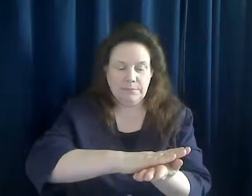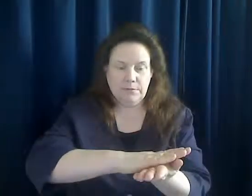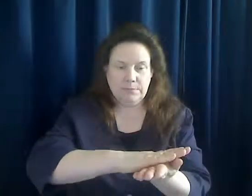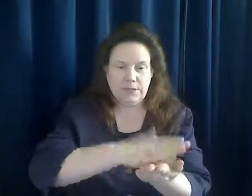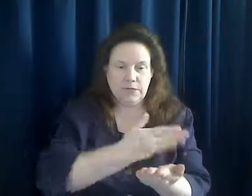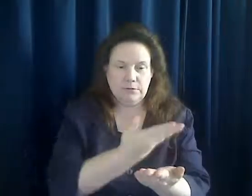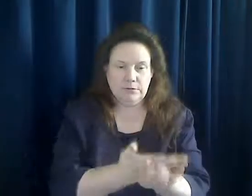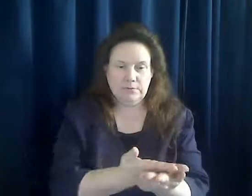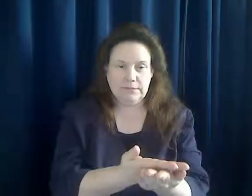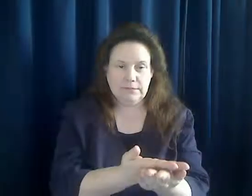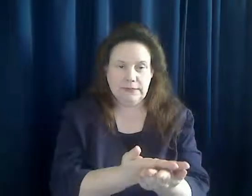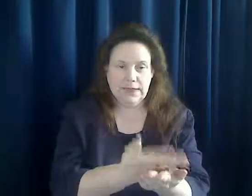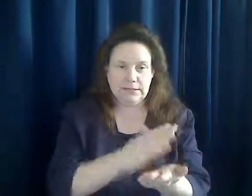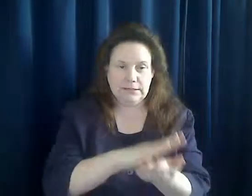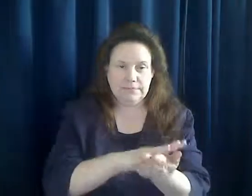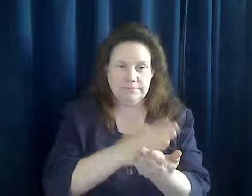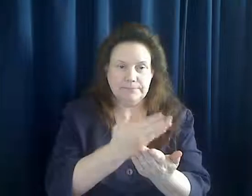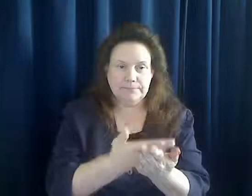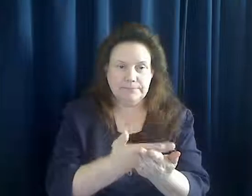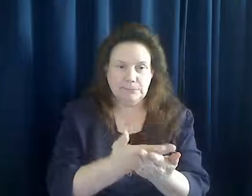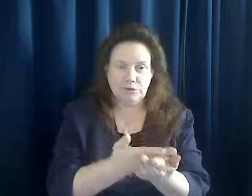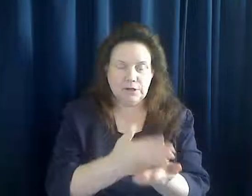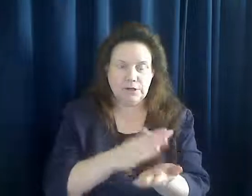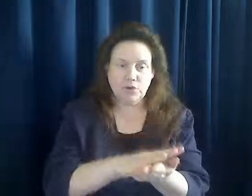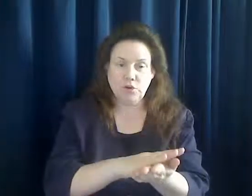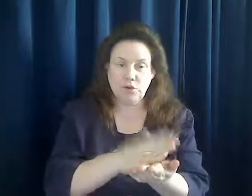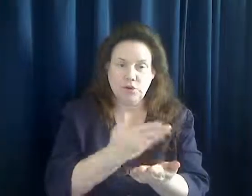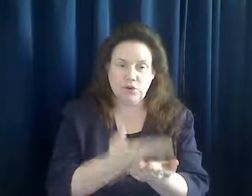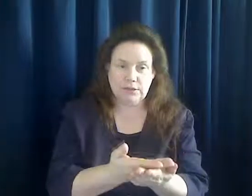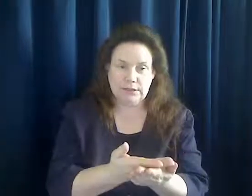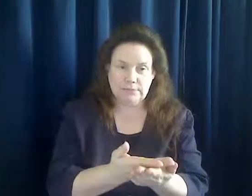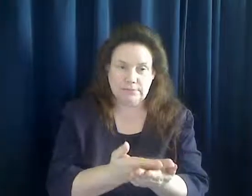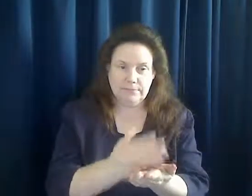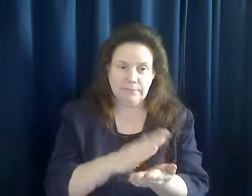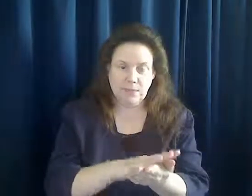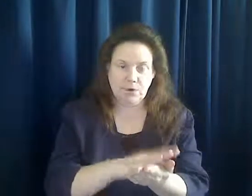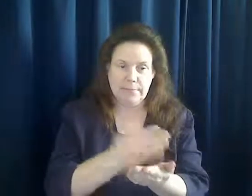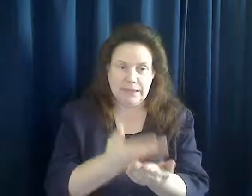palm down, flip the hand. Cook or cooking, or bake.